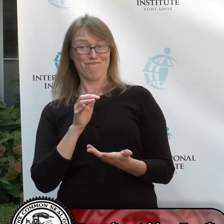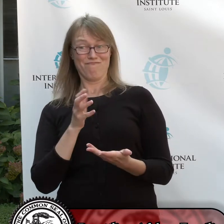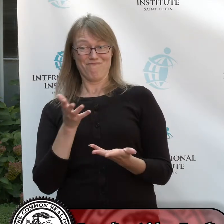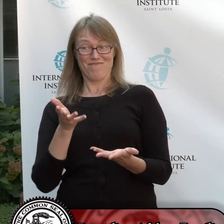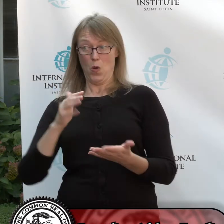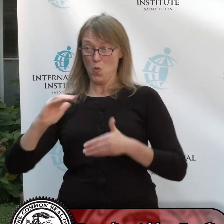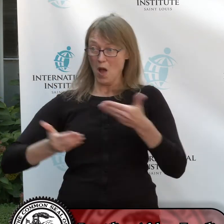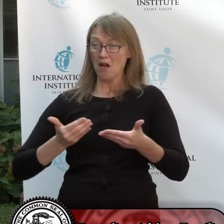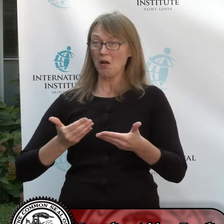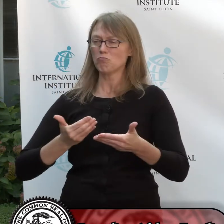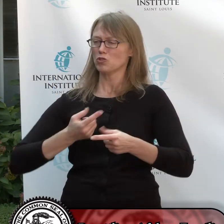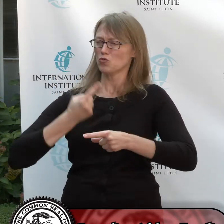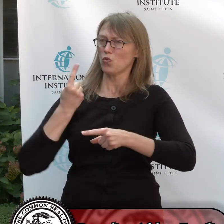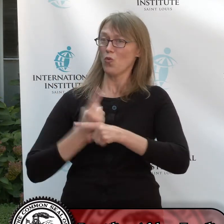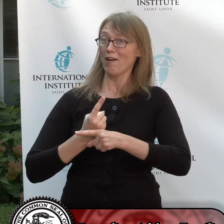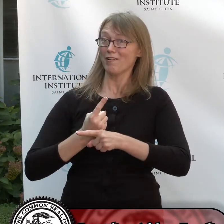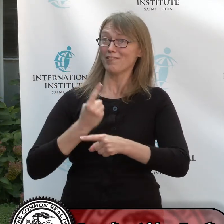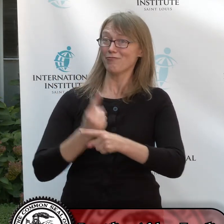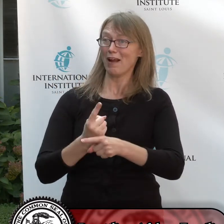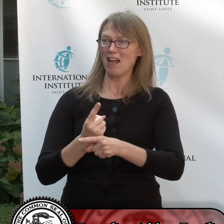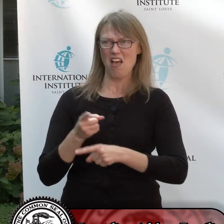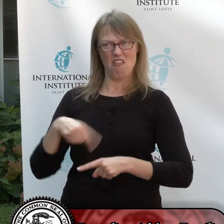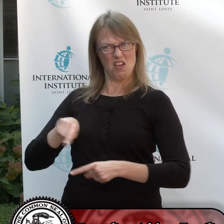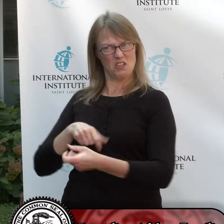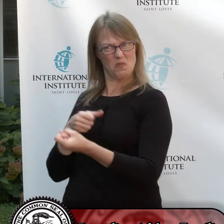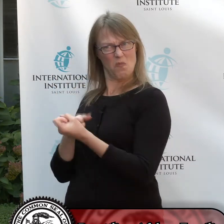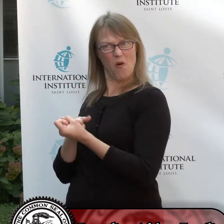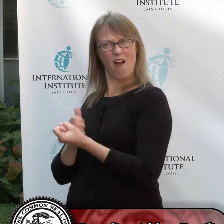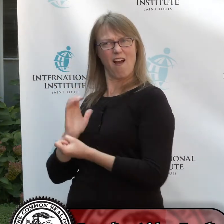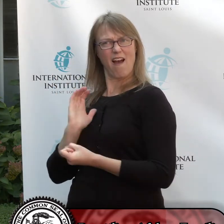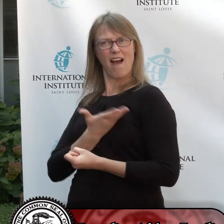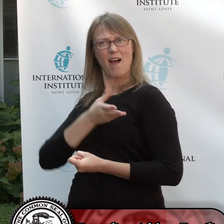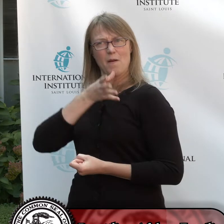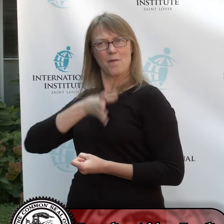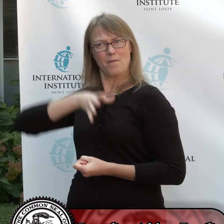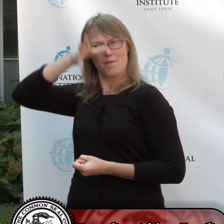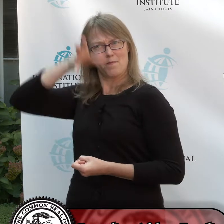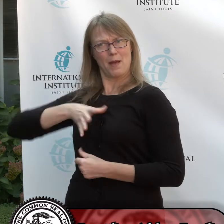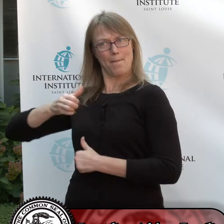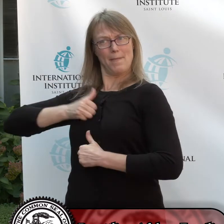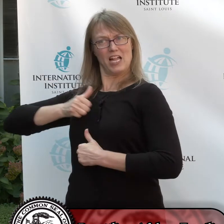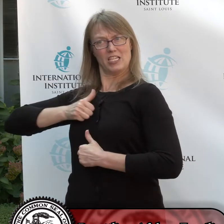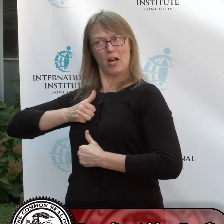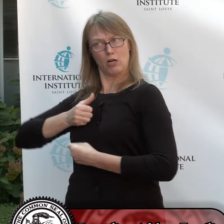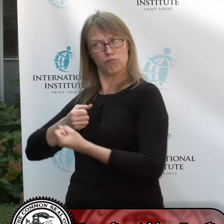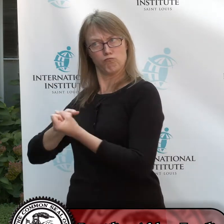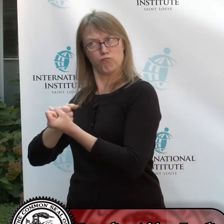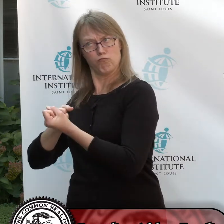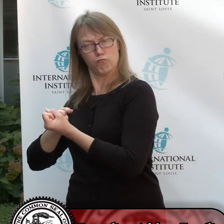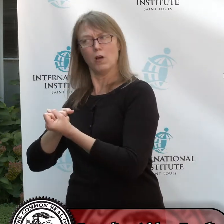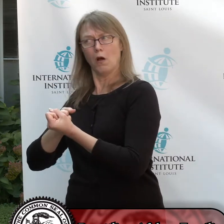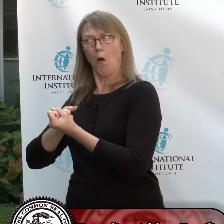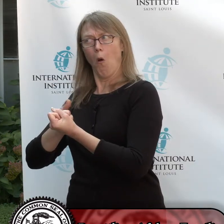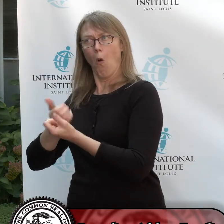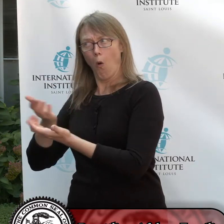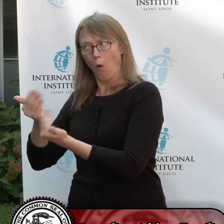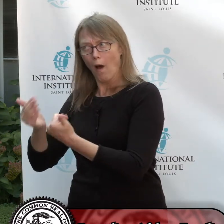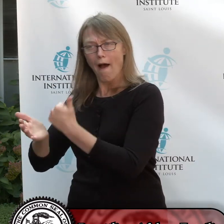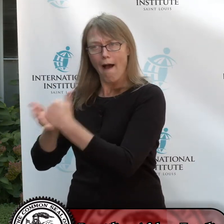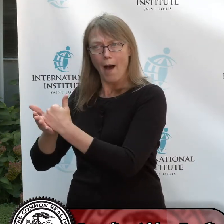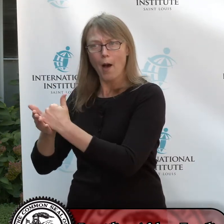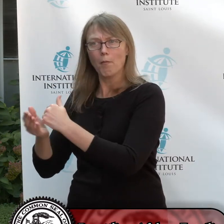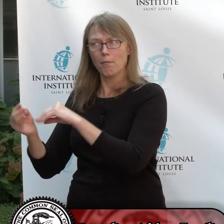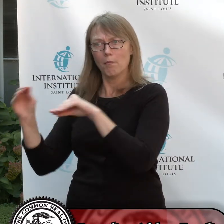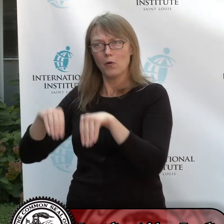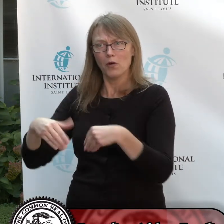our military men and women, but it's the smart thing to do for our economy. The St. Louis region has many